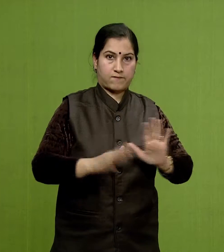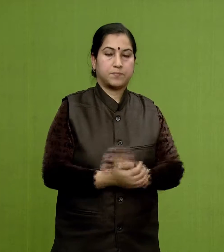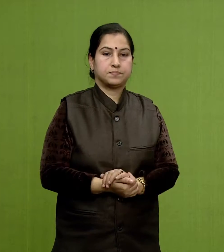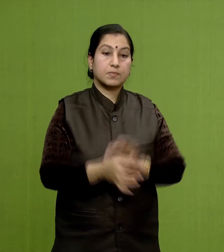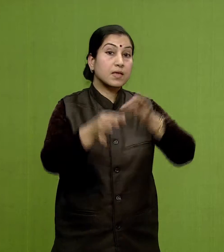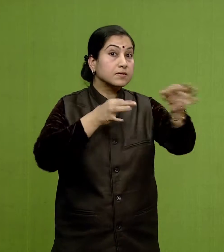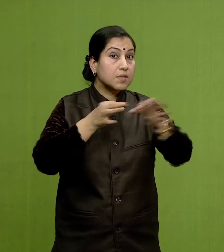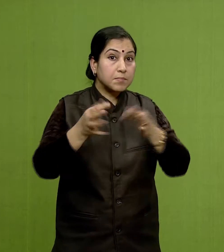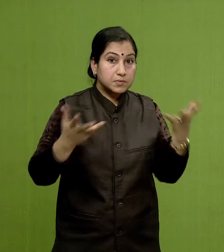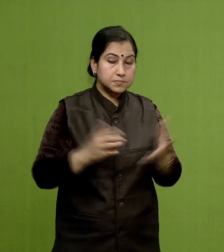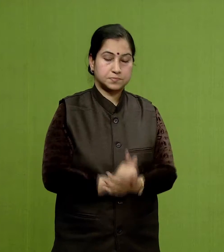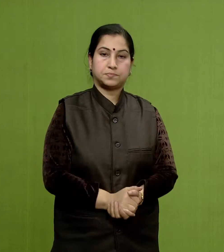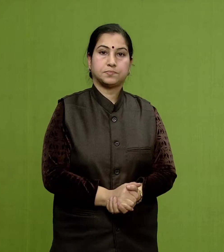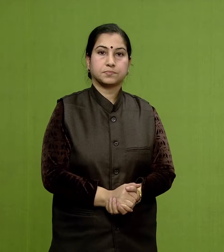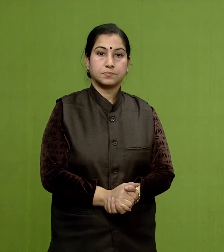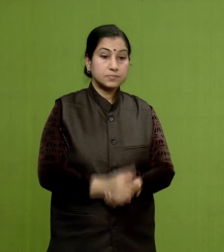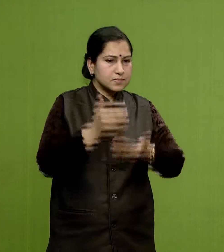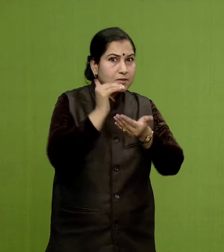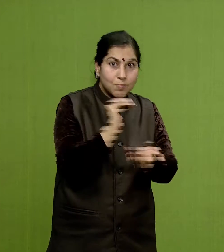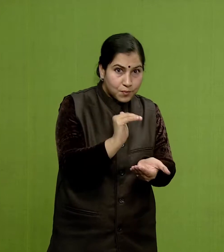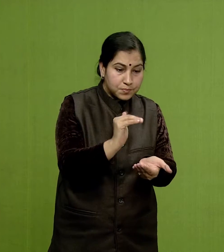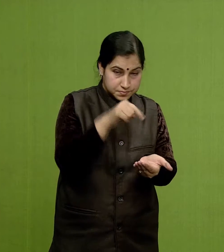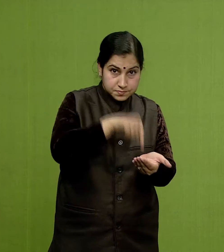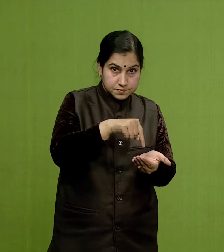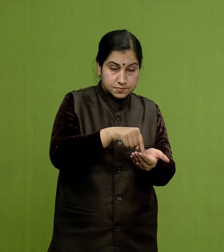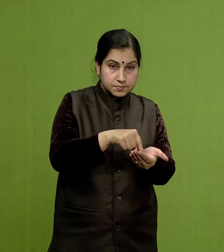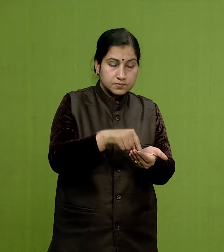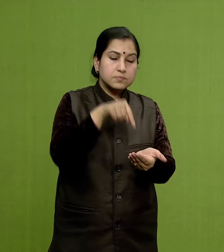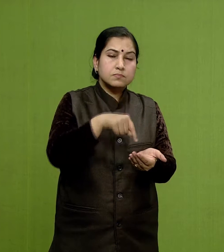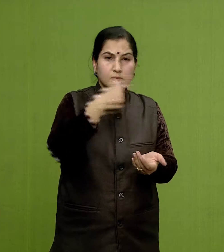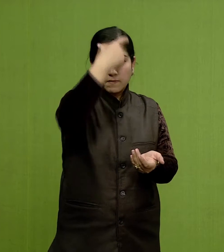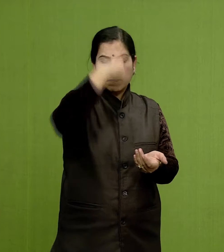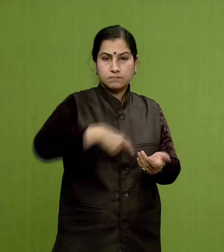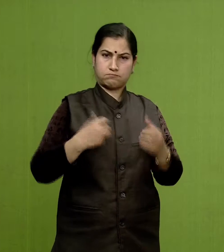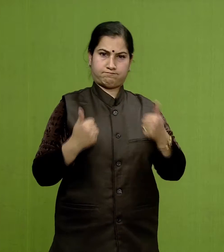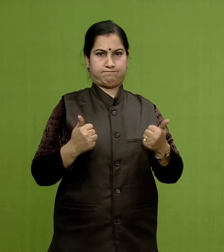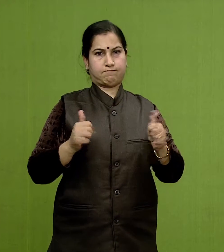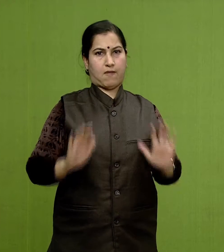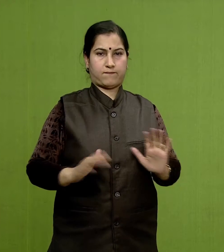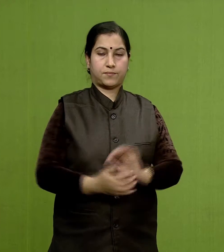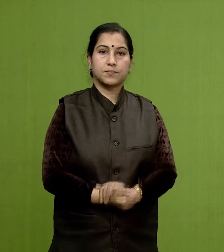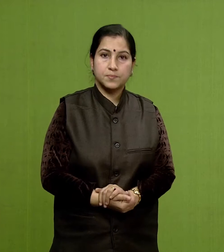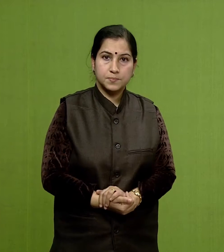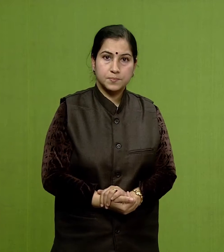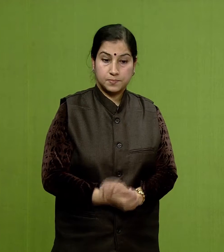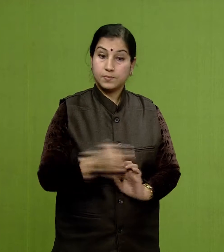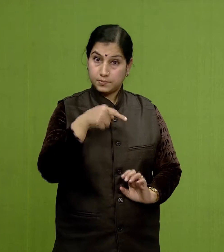Example: a child who is physically healthy is likely